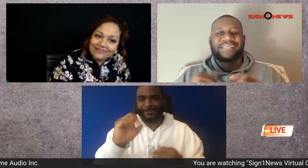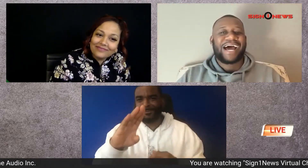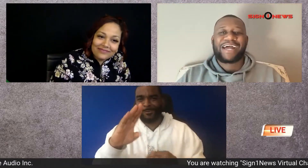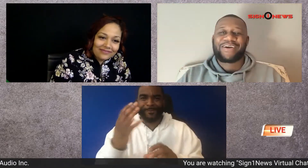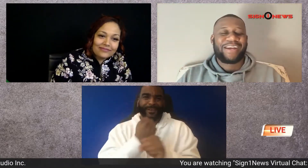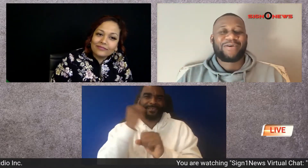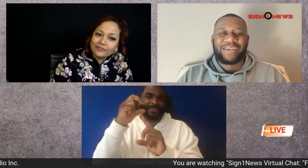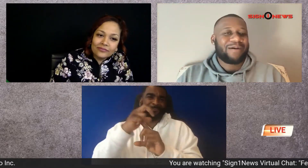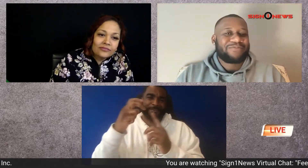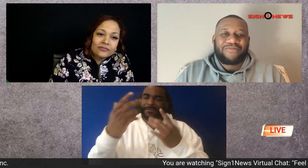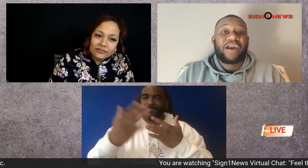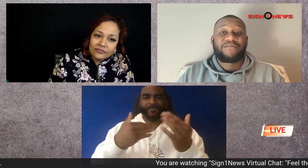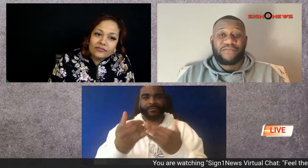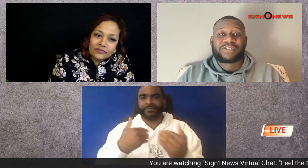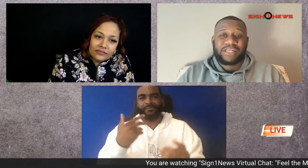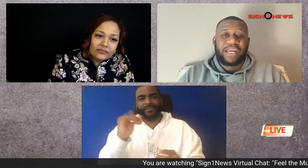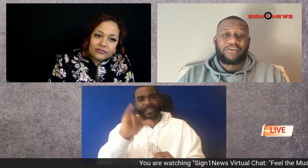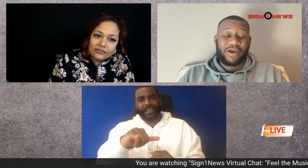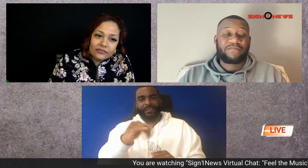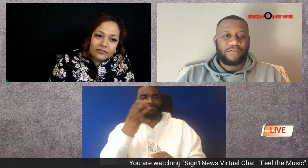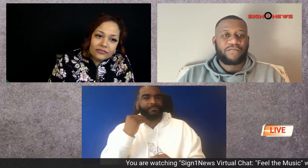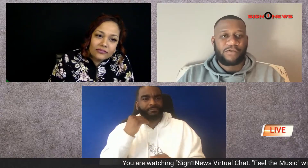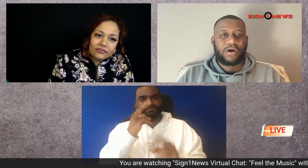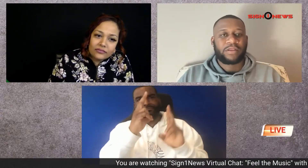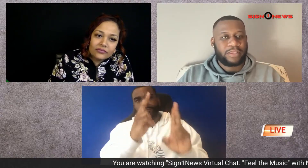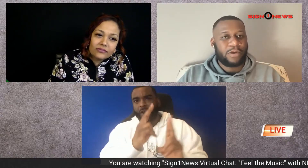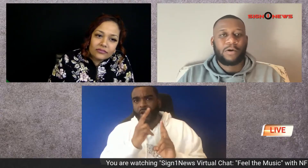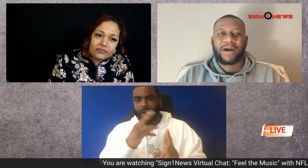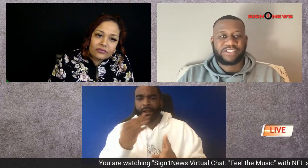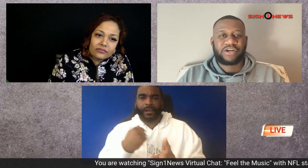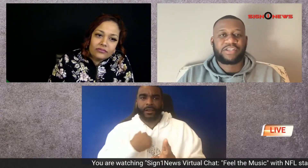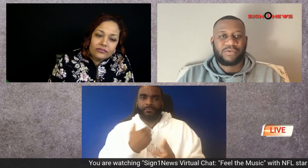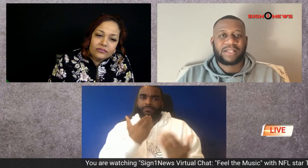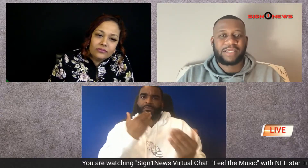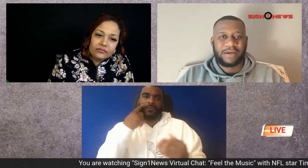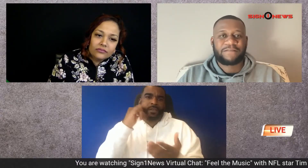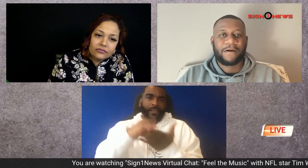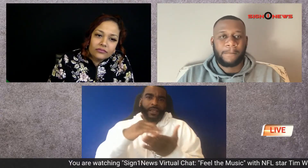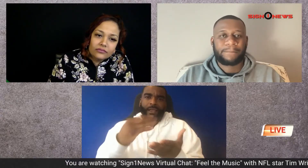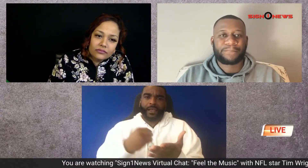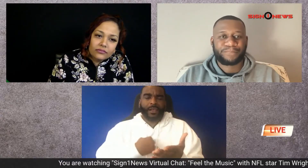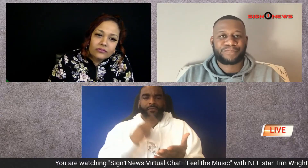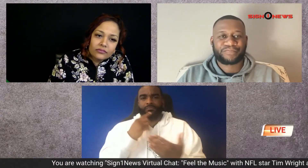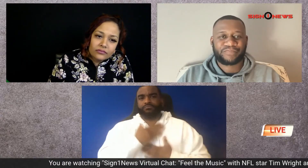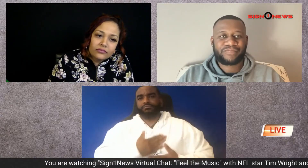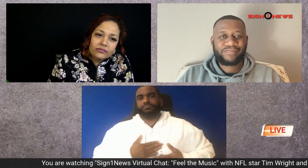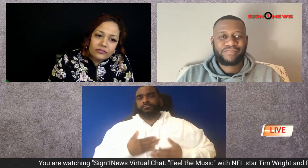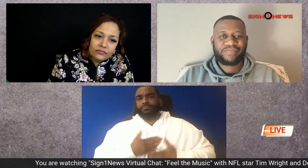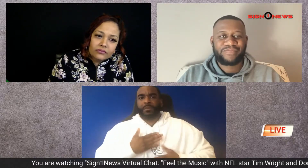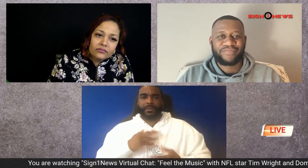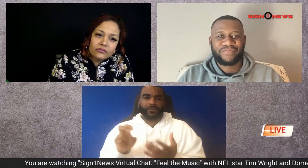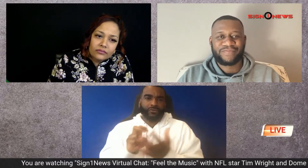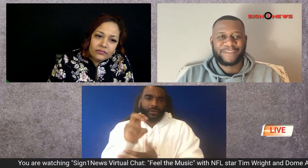was just an honor, and I'm very fortunate and grateful for, my journey throughout the NFL.